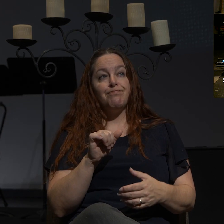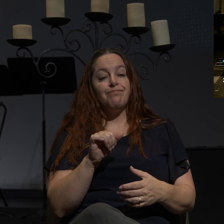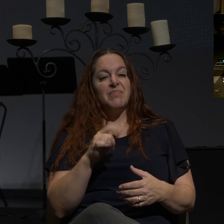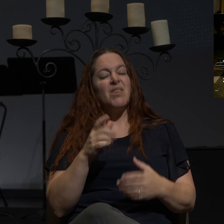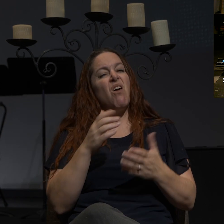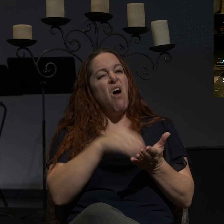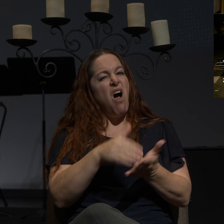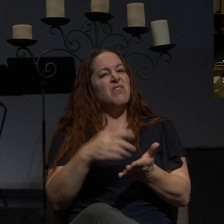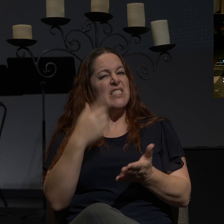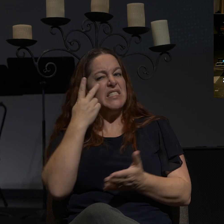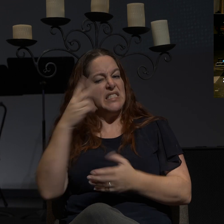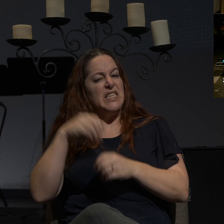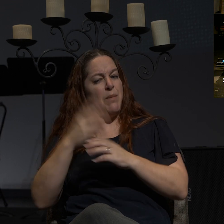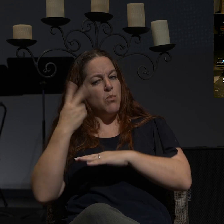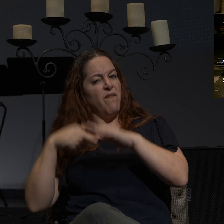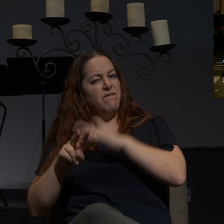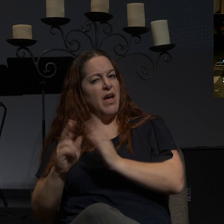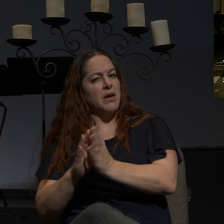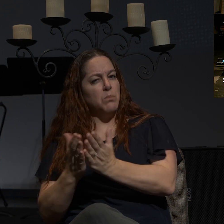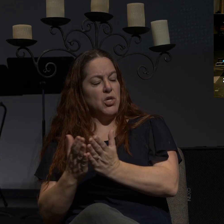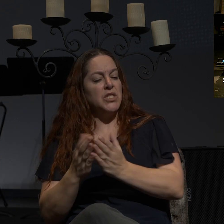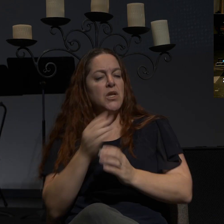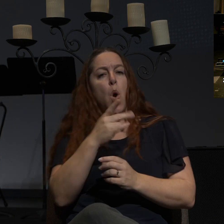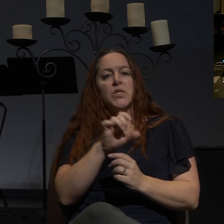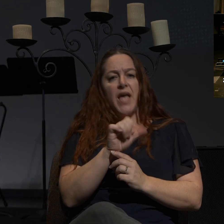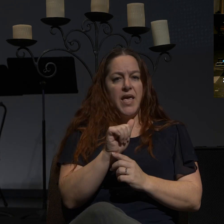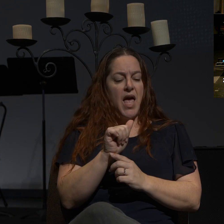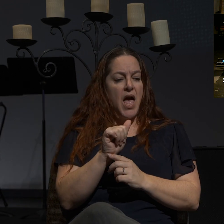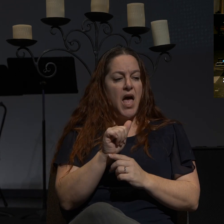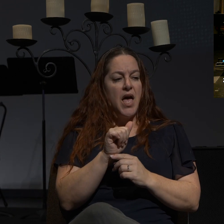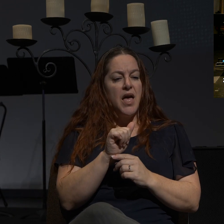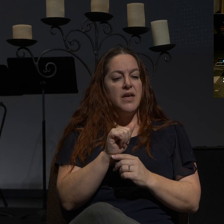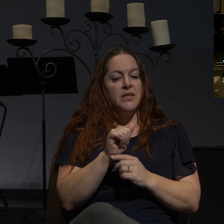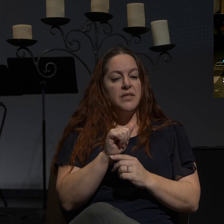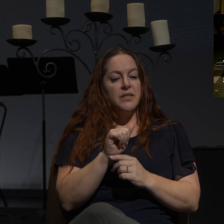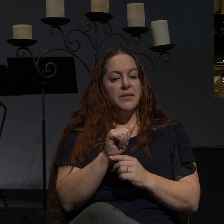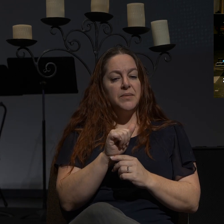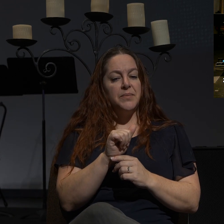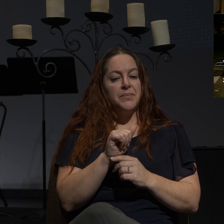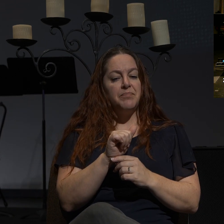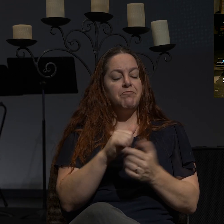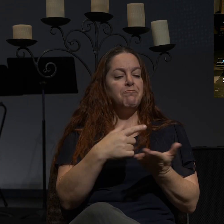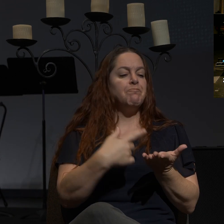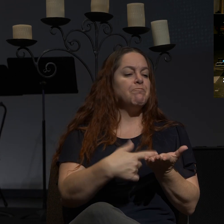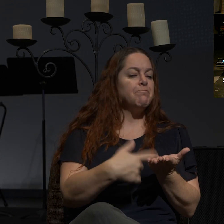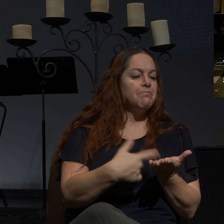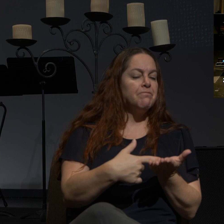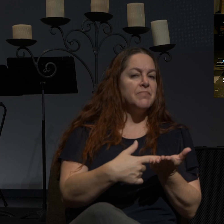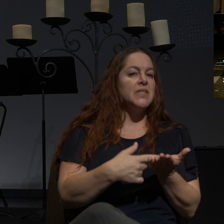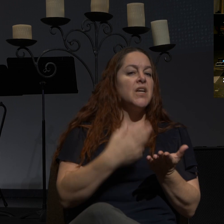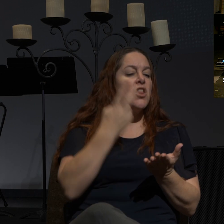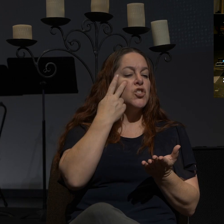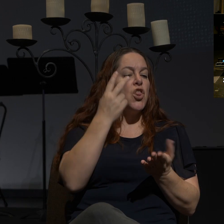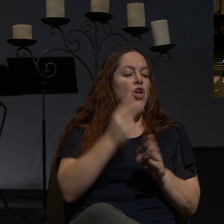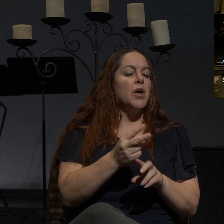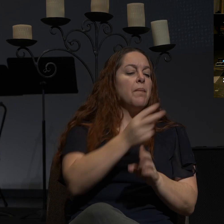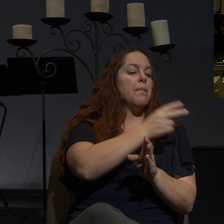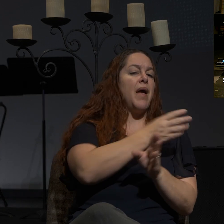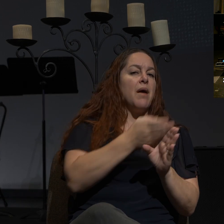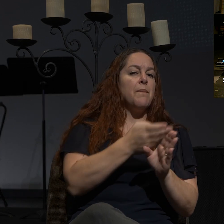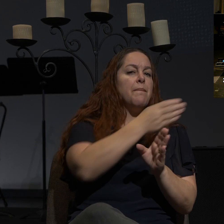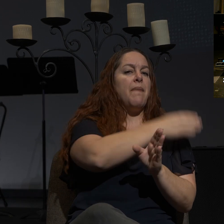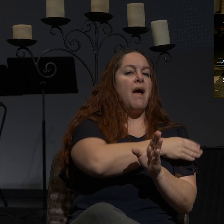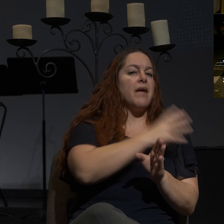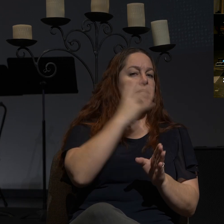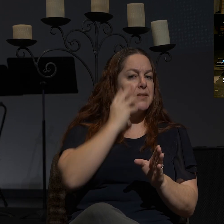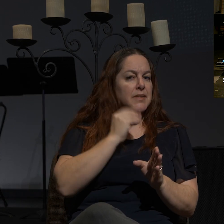the prophetic books of the Old Testament, is that he takes Israel back to previous experiences. He calls